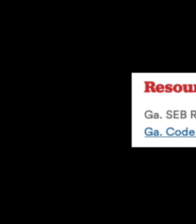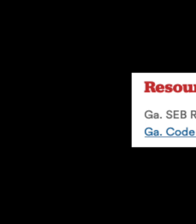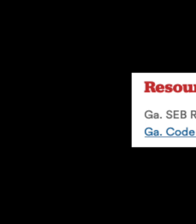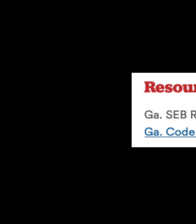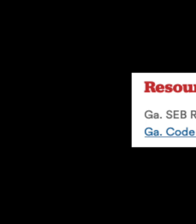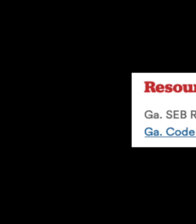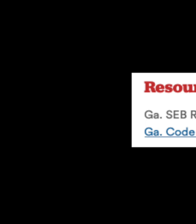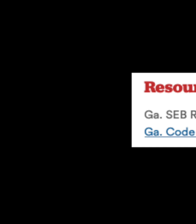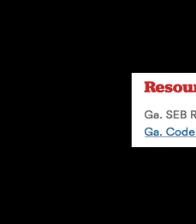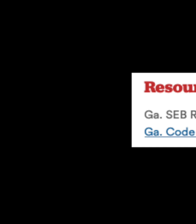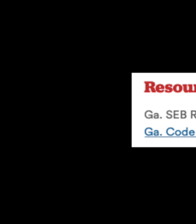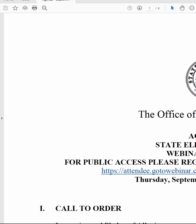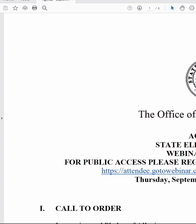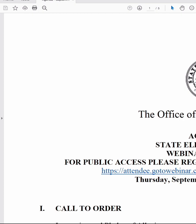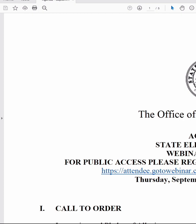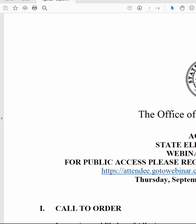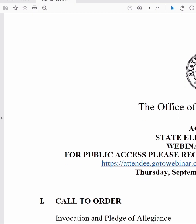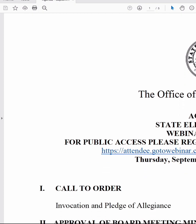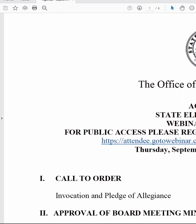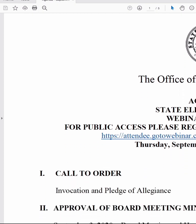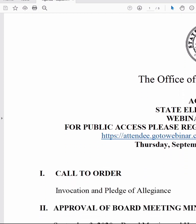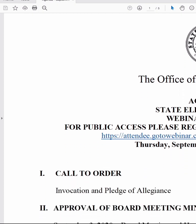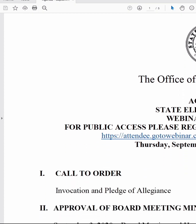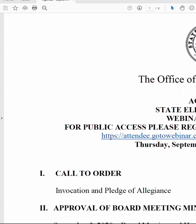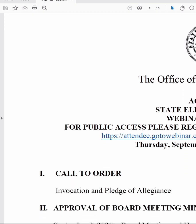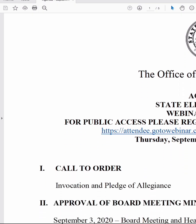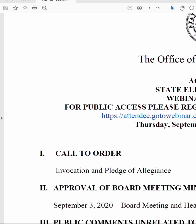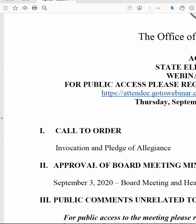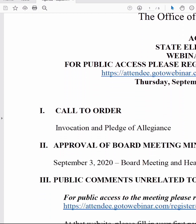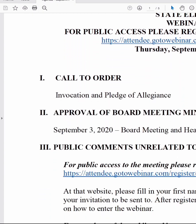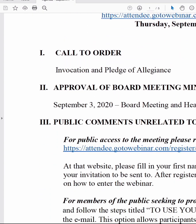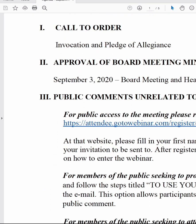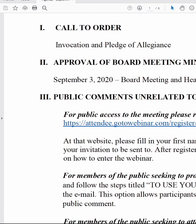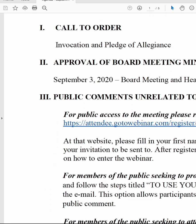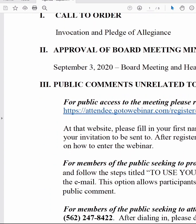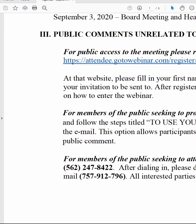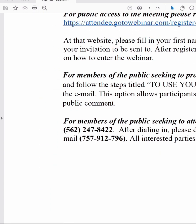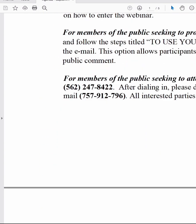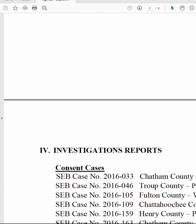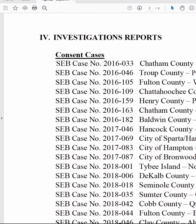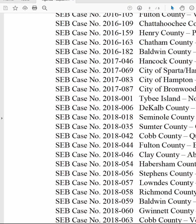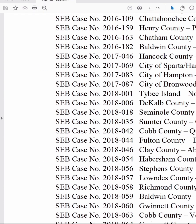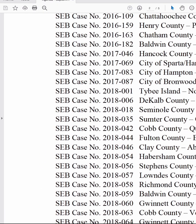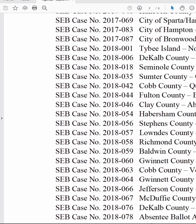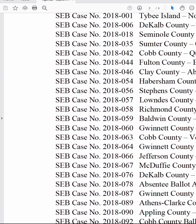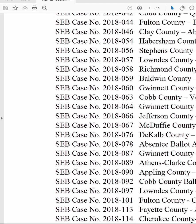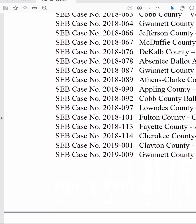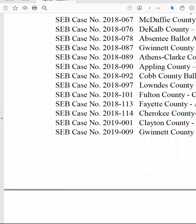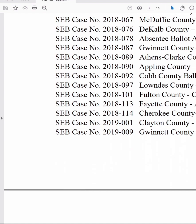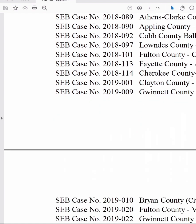21-2-498. Remember that one? Just over 2 months ago, the State Election Board passed Rule number